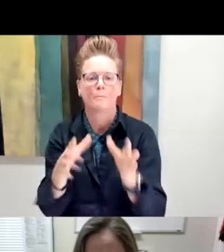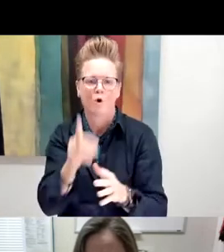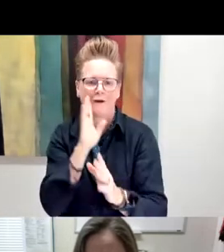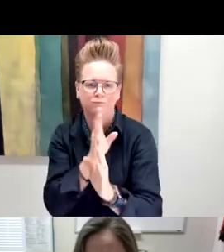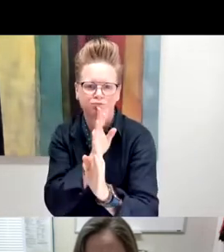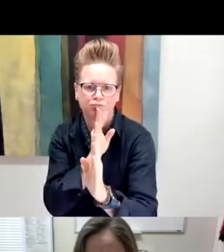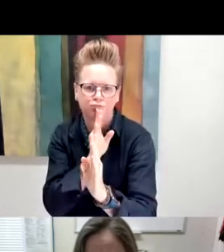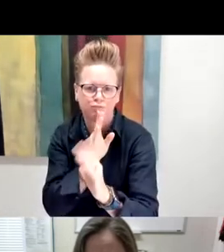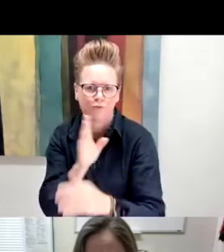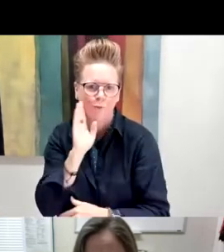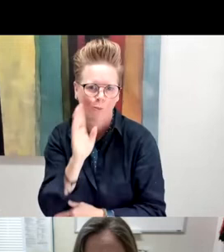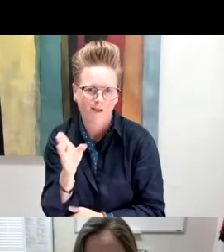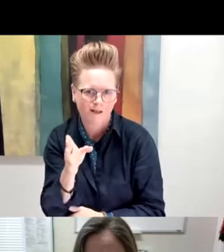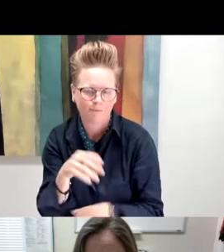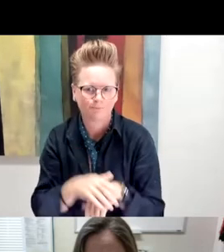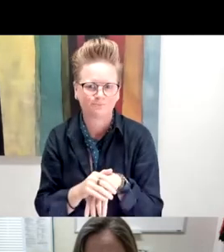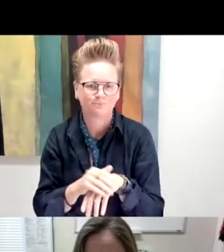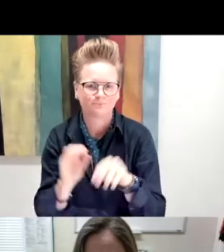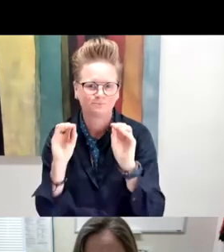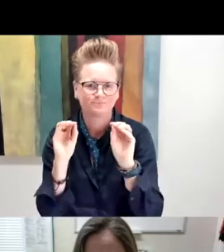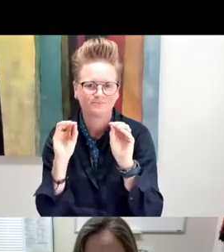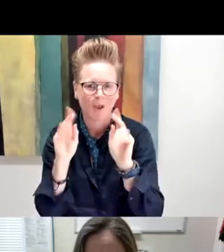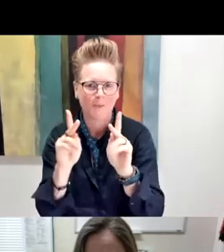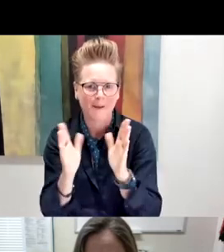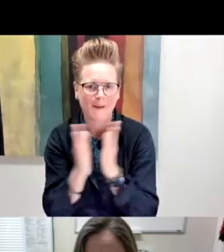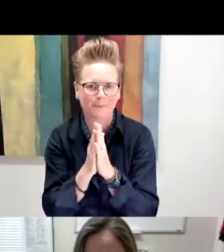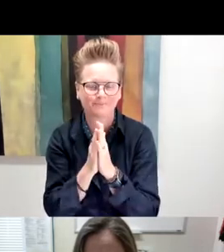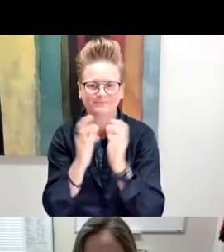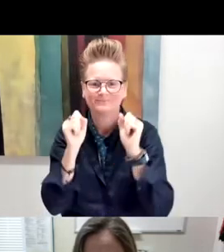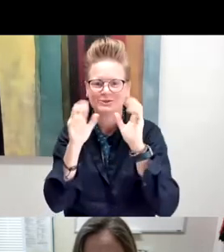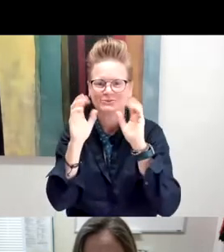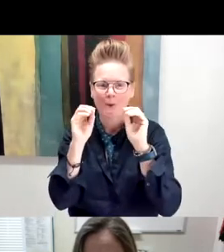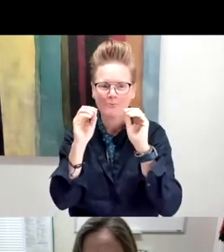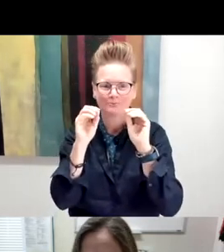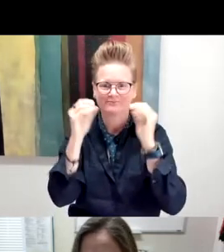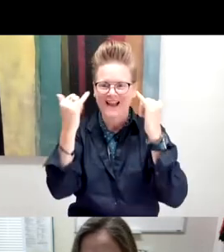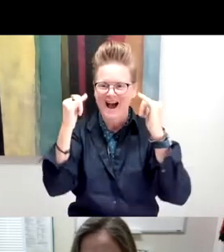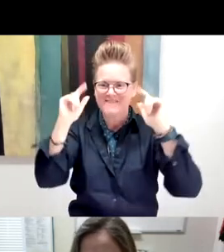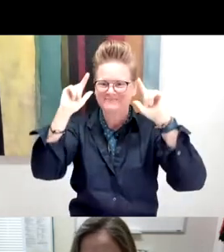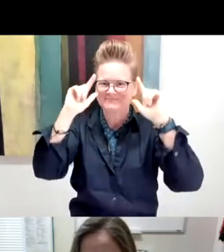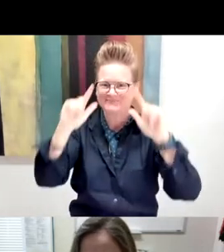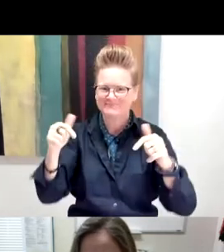talk about rhyming and such, and the interpreter will be voicing for those parts. Okay, so,